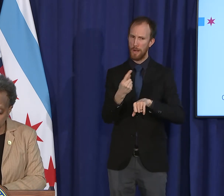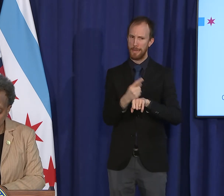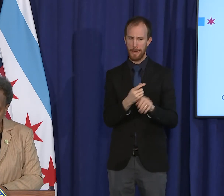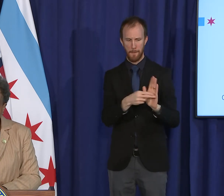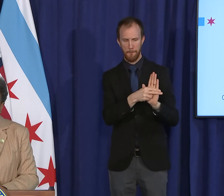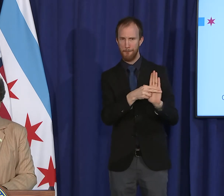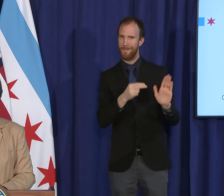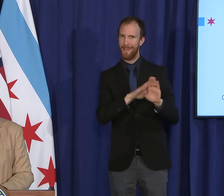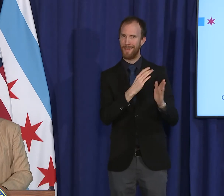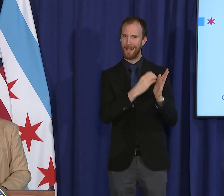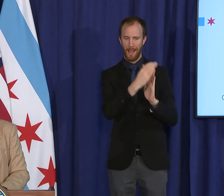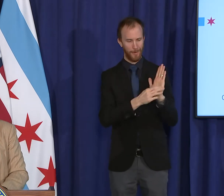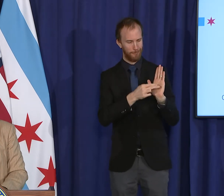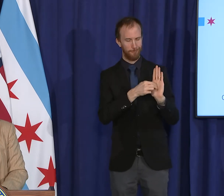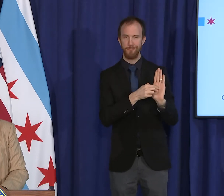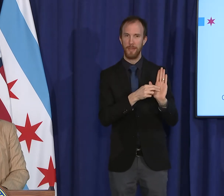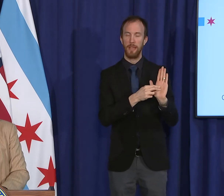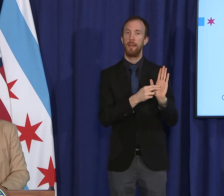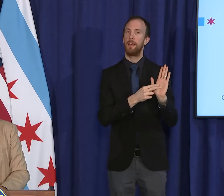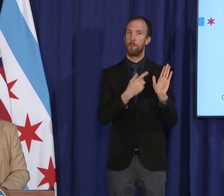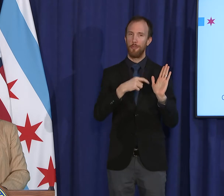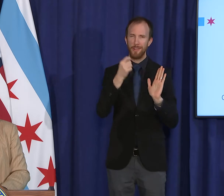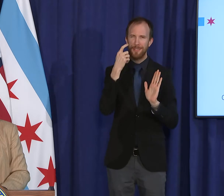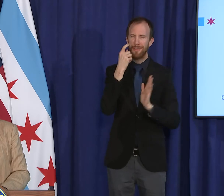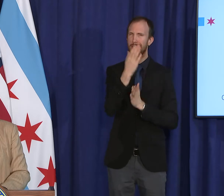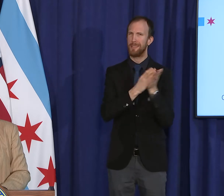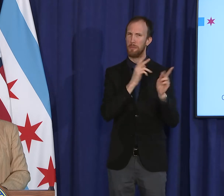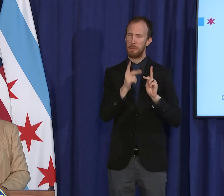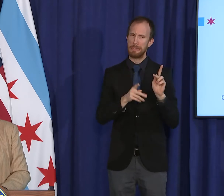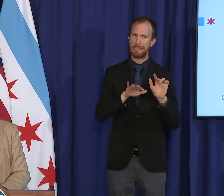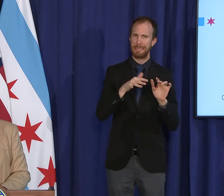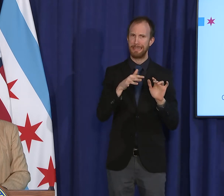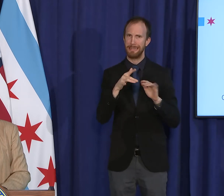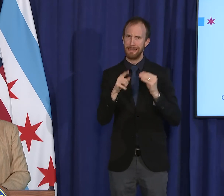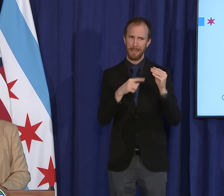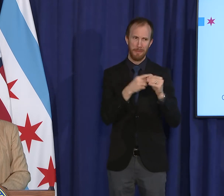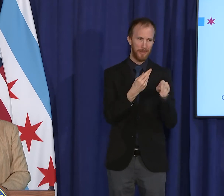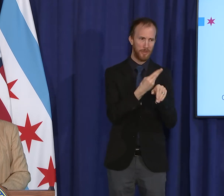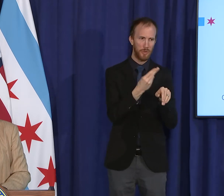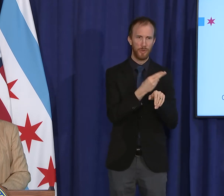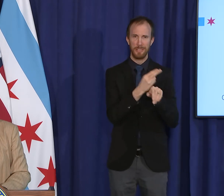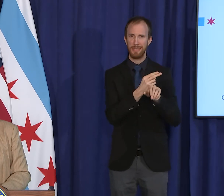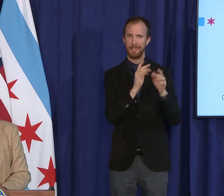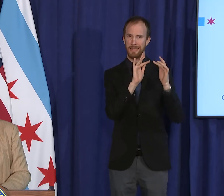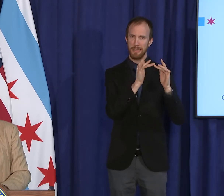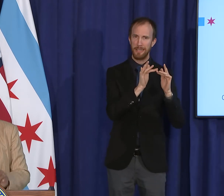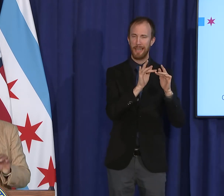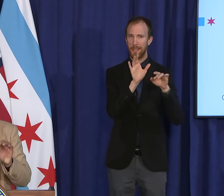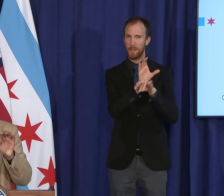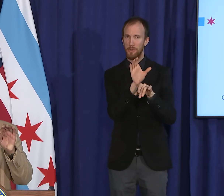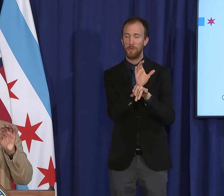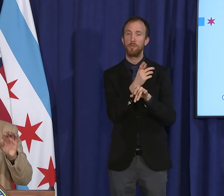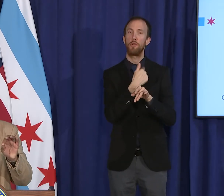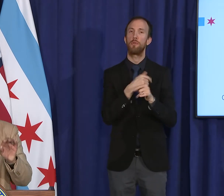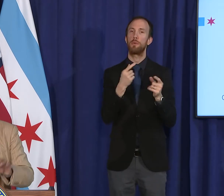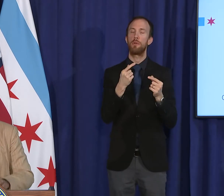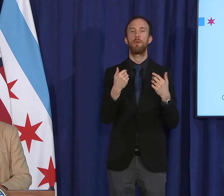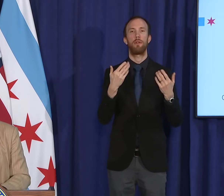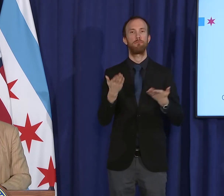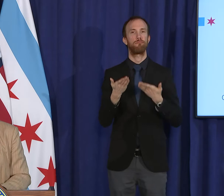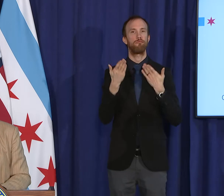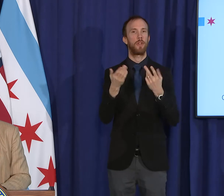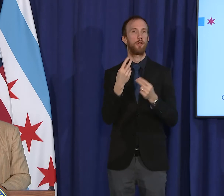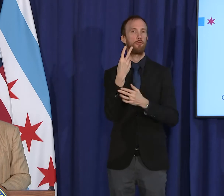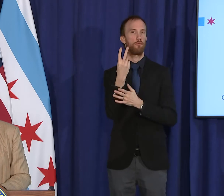an effort to bridge the digital divide and further ensure equitable access to the vaccine, residents will now have 2